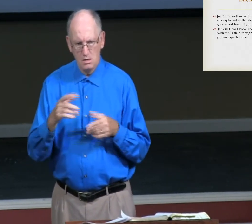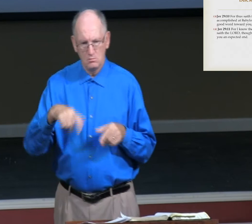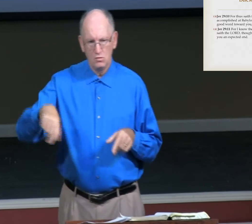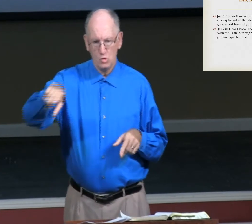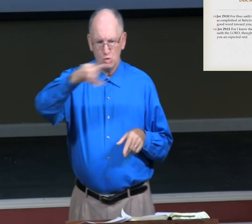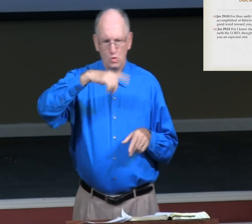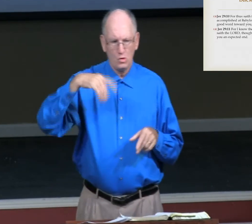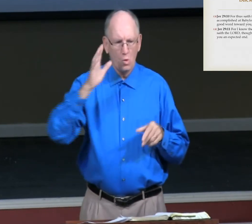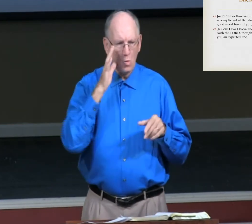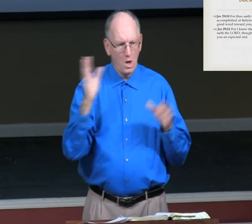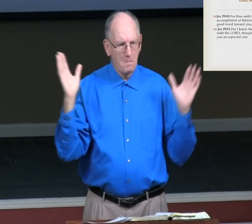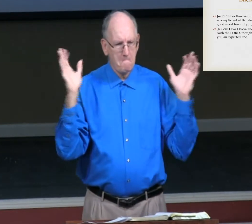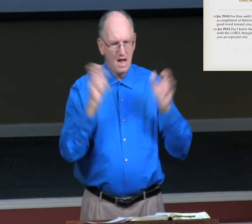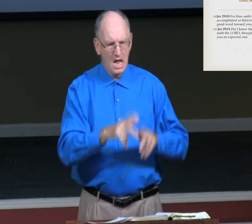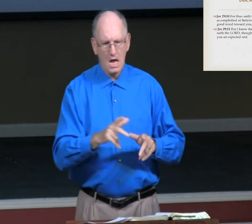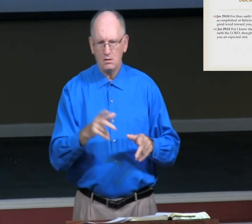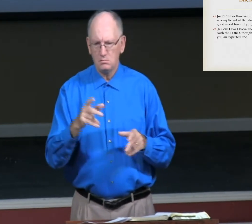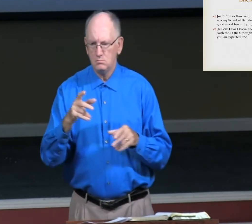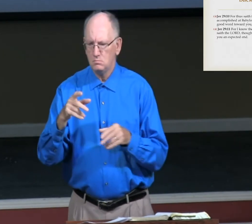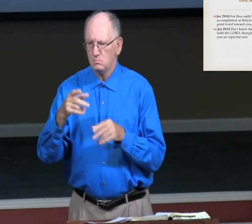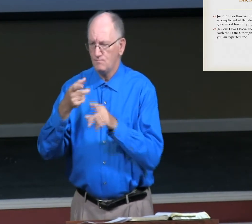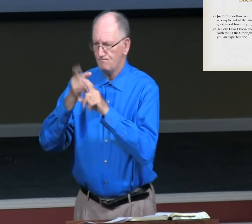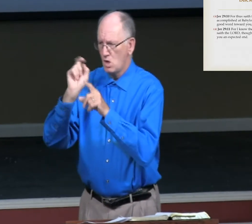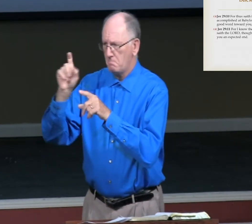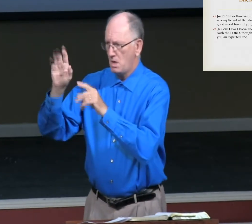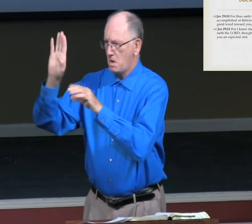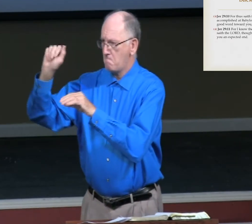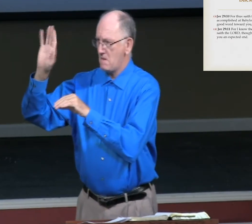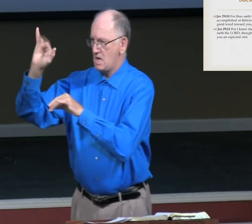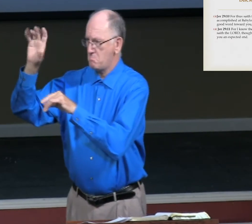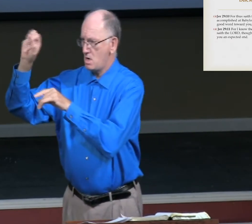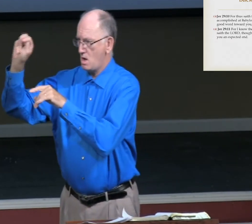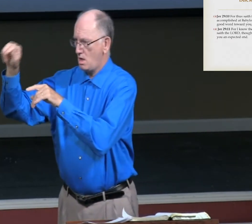God already has a plan for you. So we will be back.